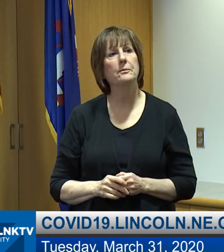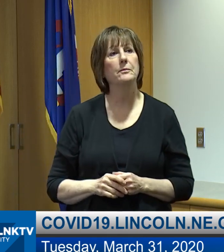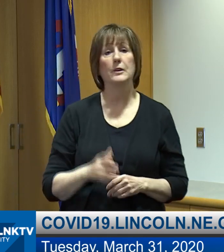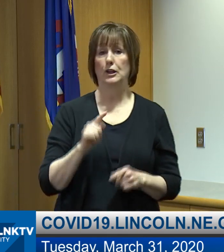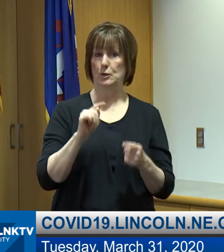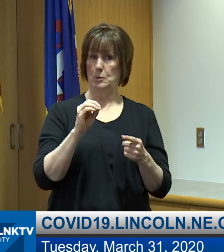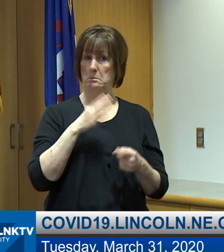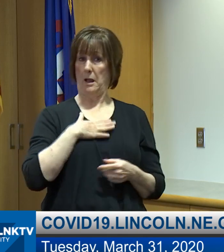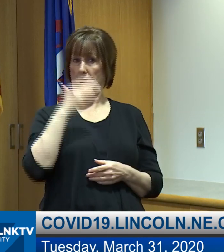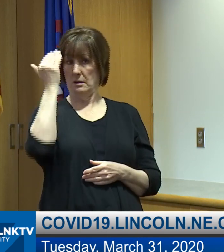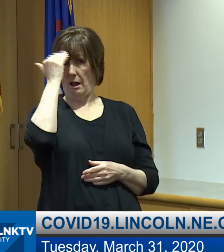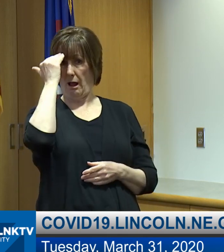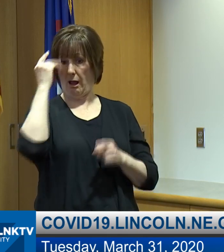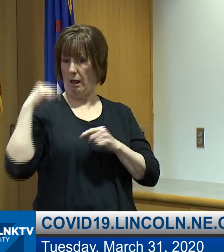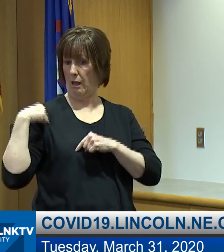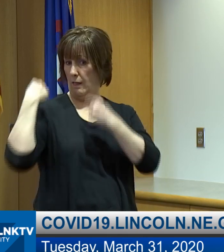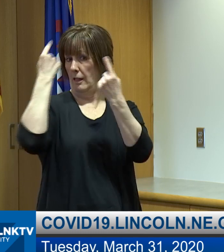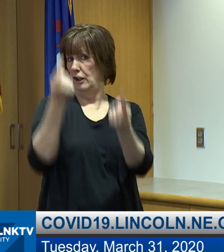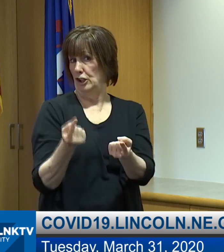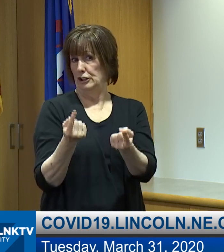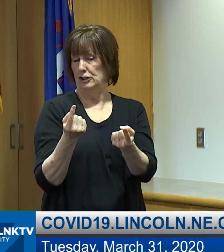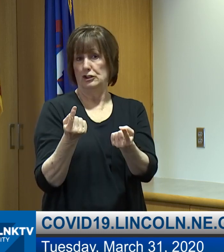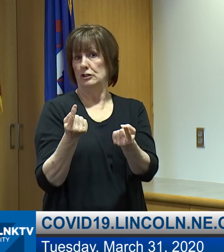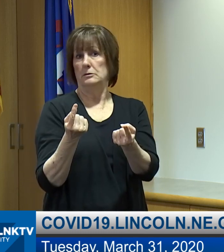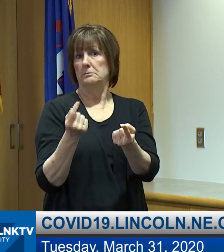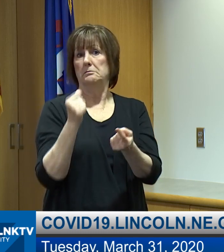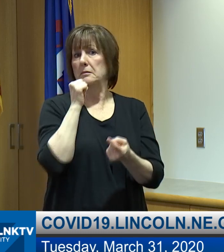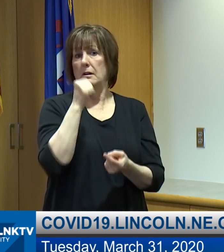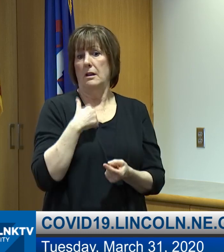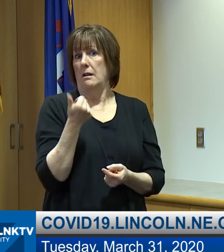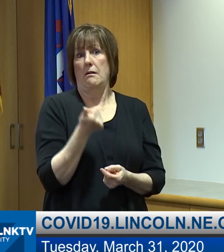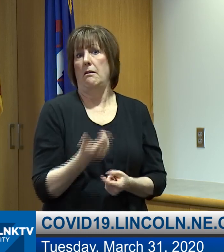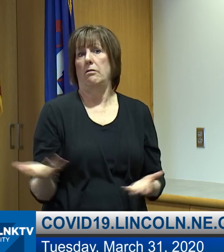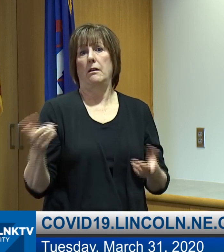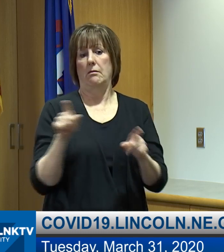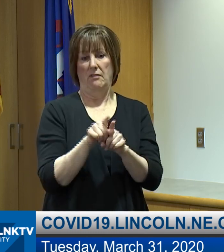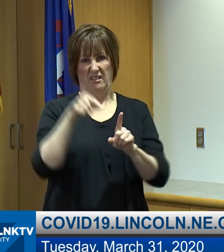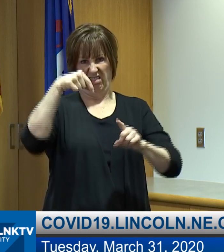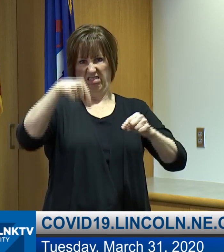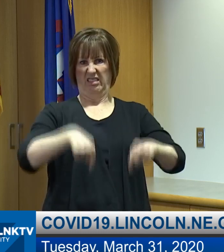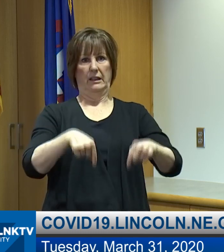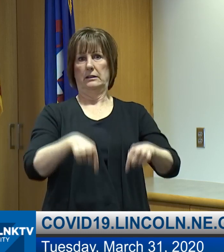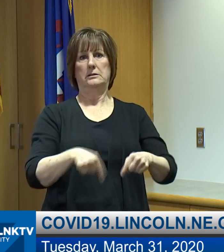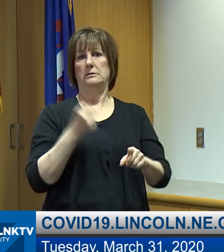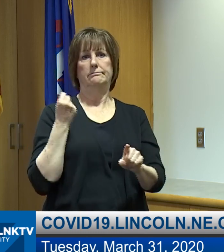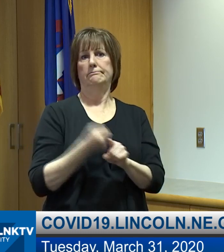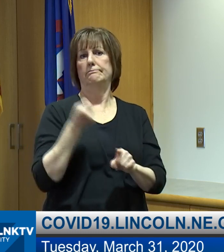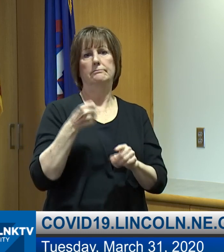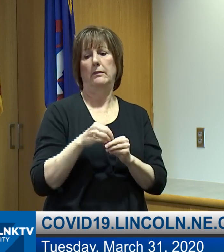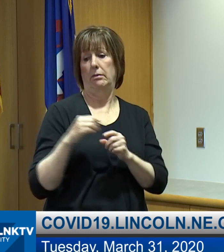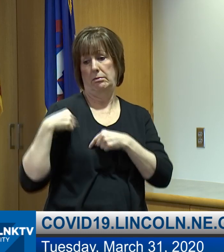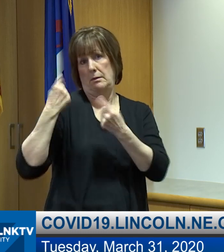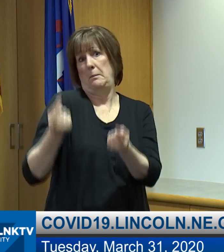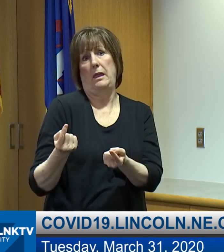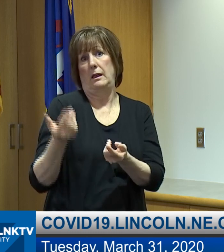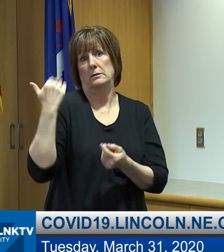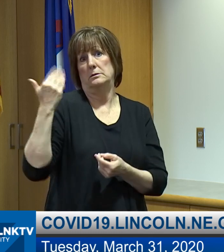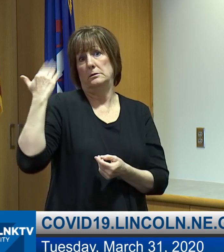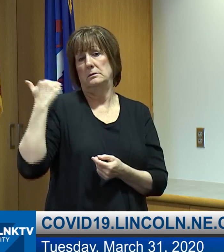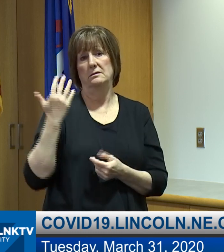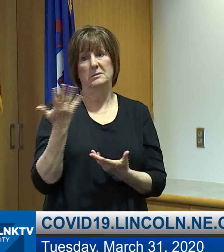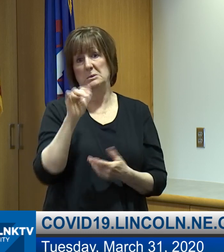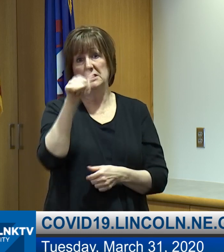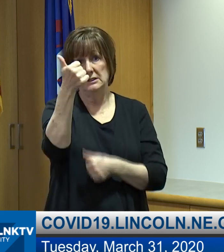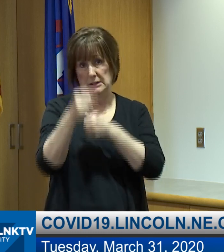To my knowledge, we have not had anything like this in the past, probably